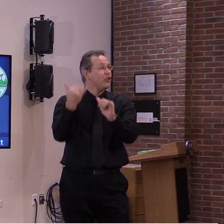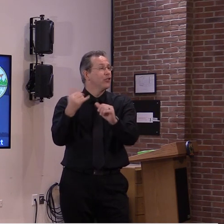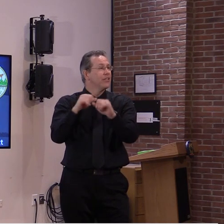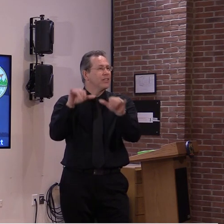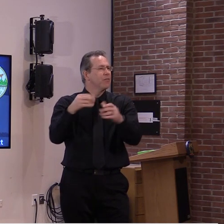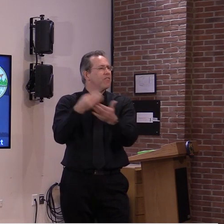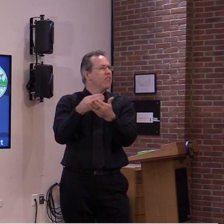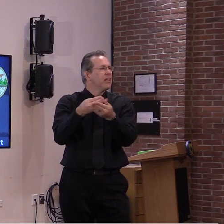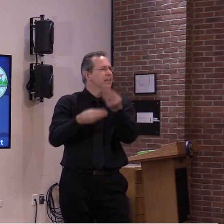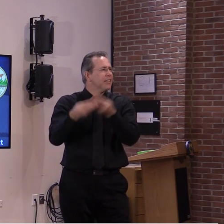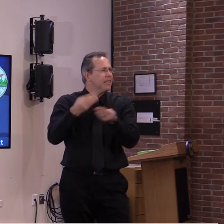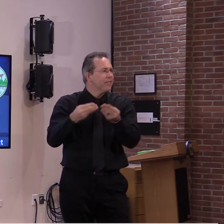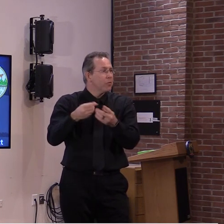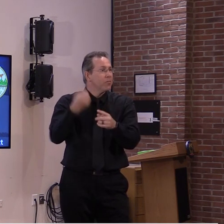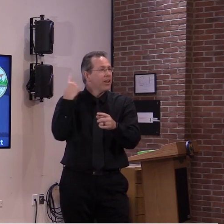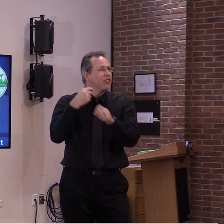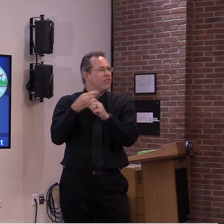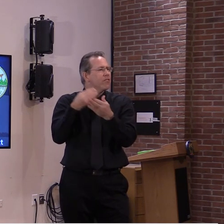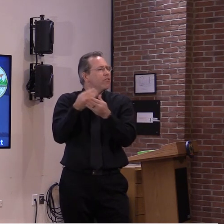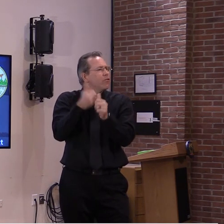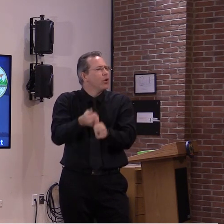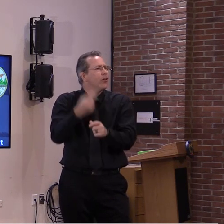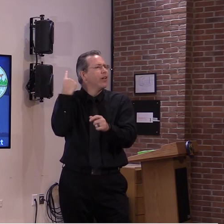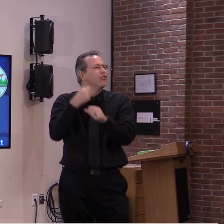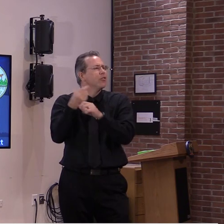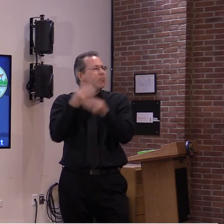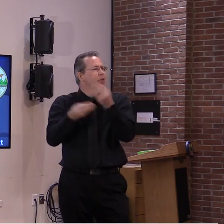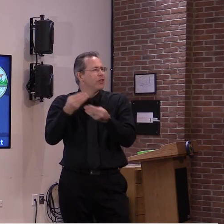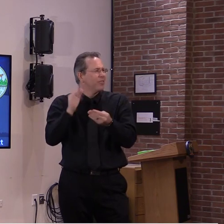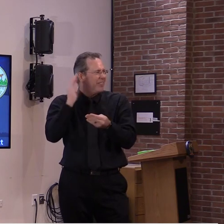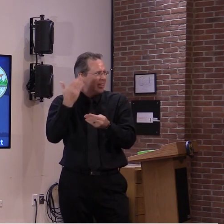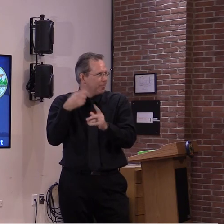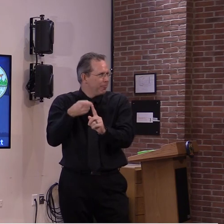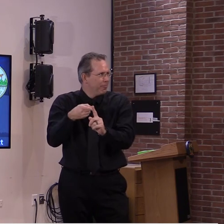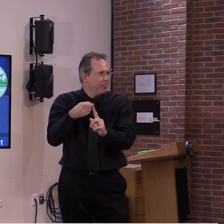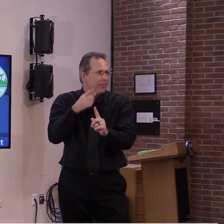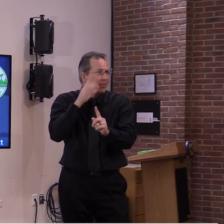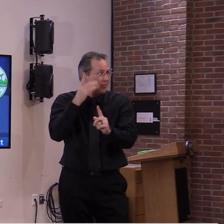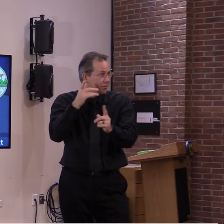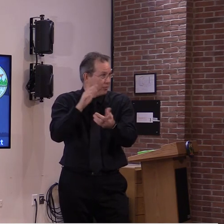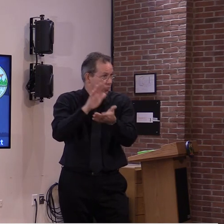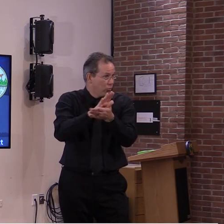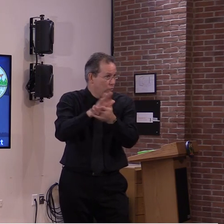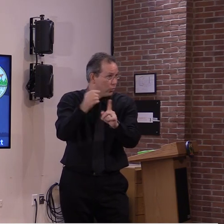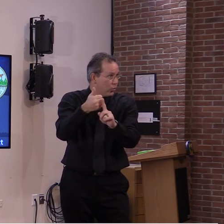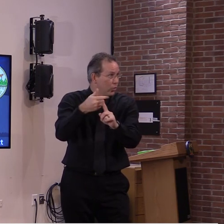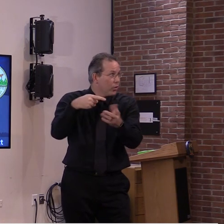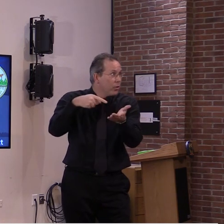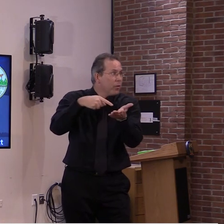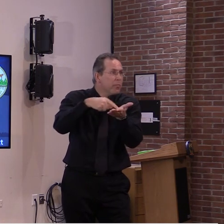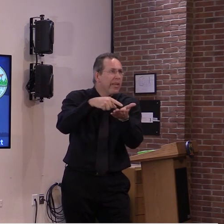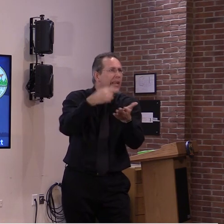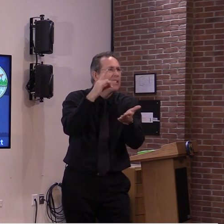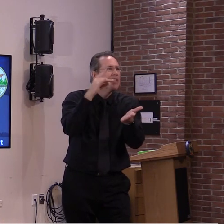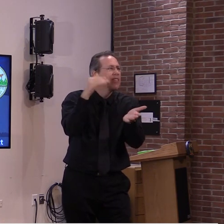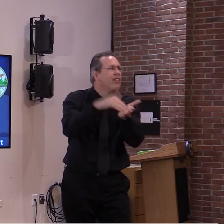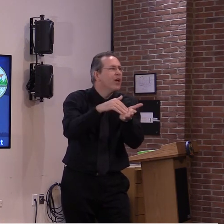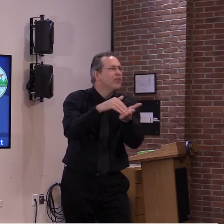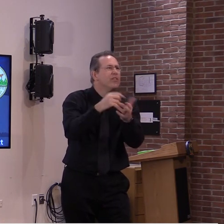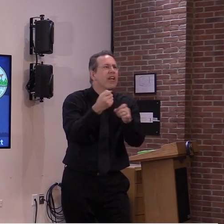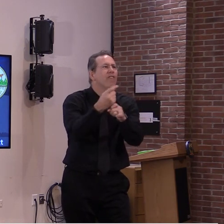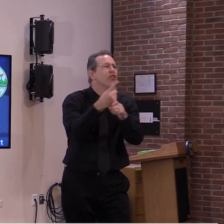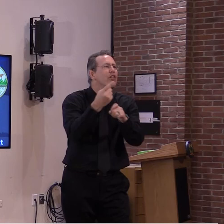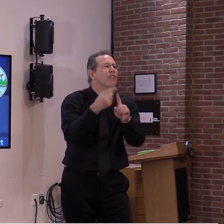they also don't have any access at all due to the school because of COVID. So here the school is essentially getting money for